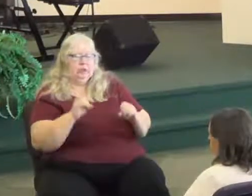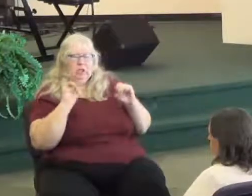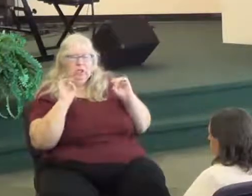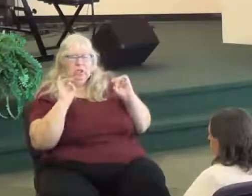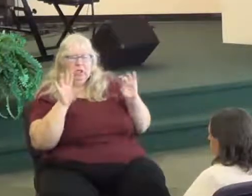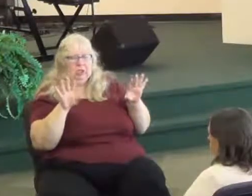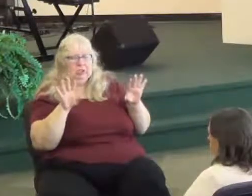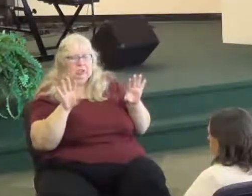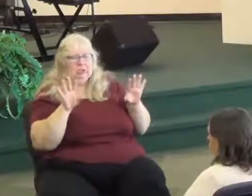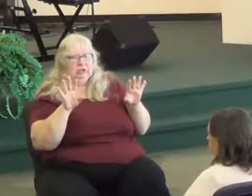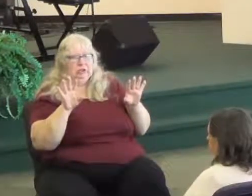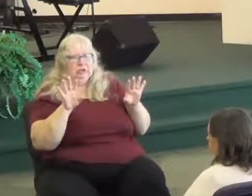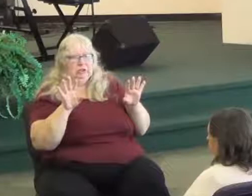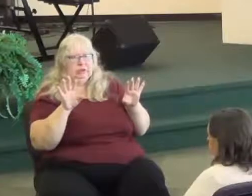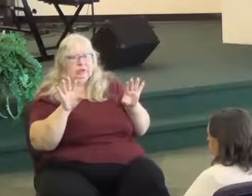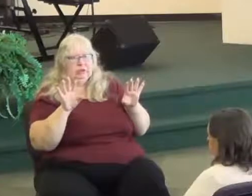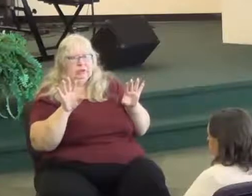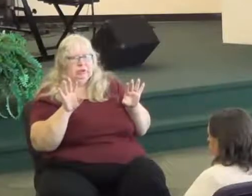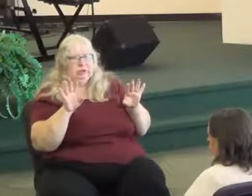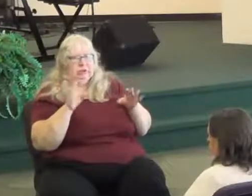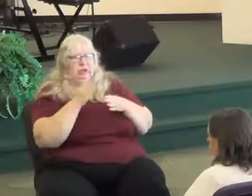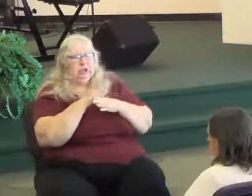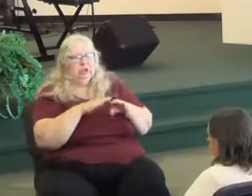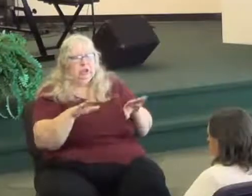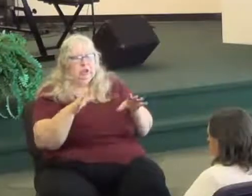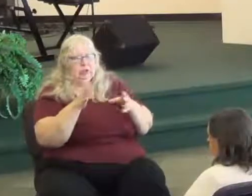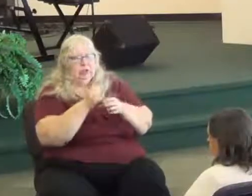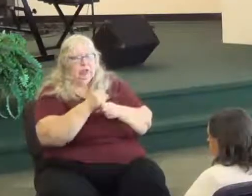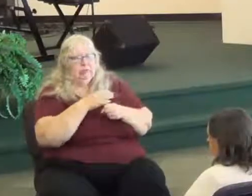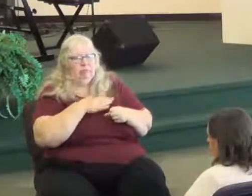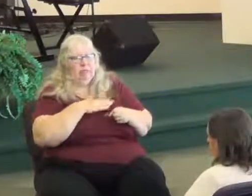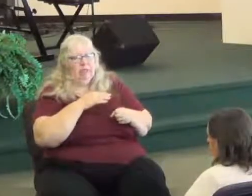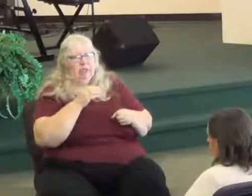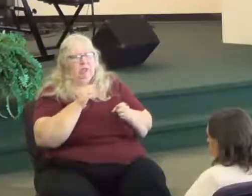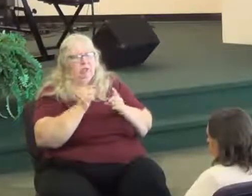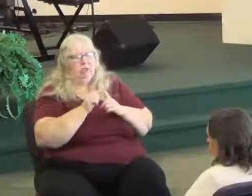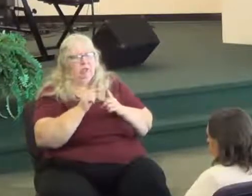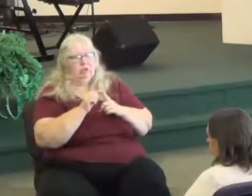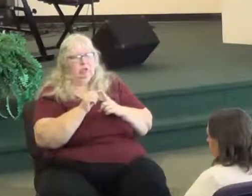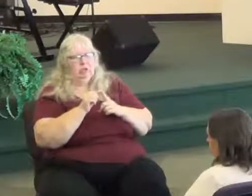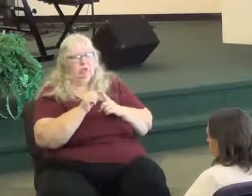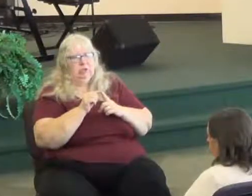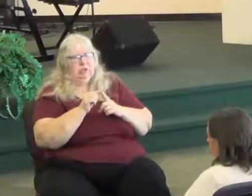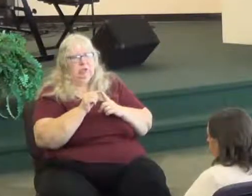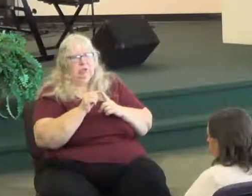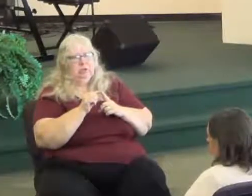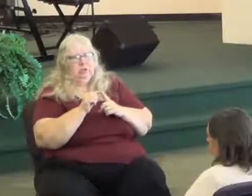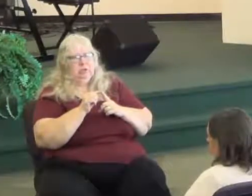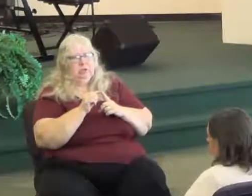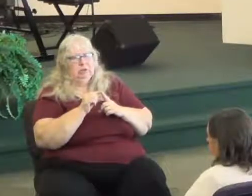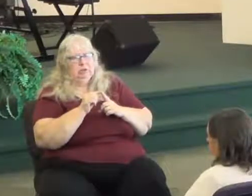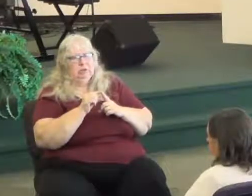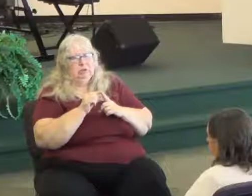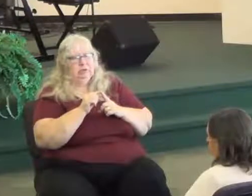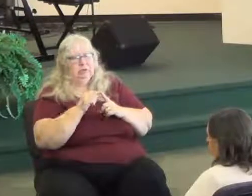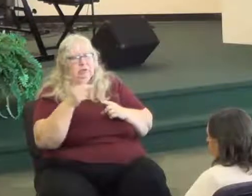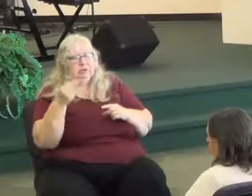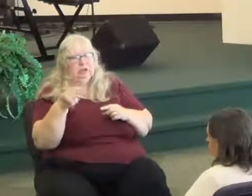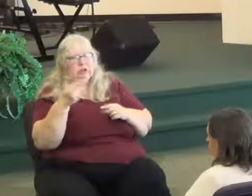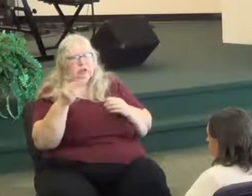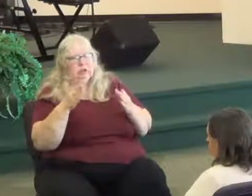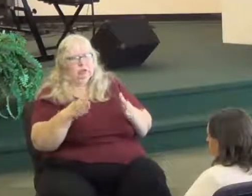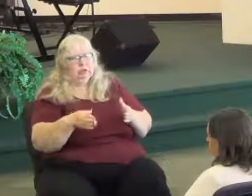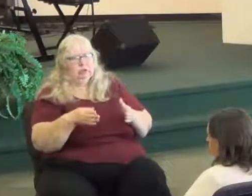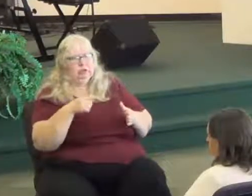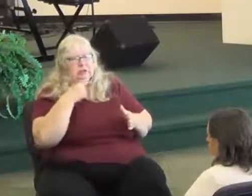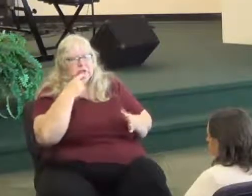So remove from all social contact. Don't just take my word for it. The Jewish historian Josephus from the first century, during his time, this is what he